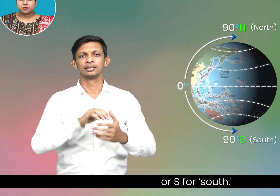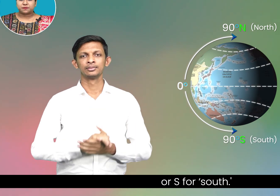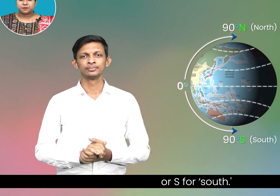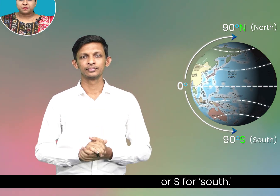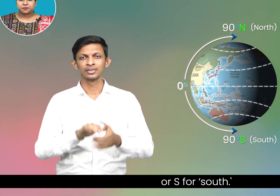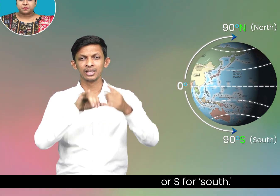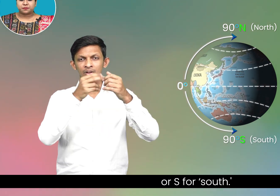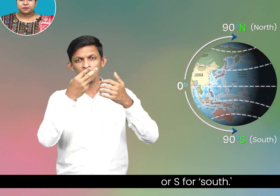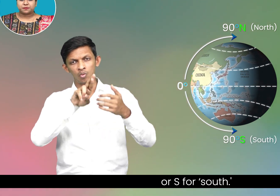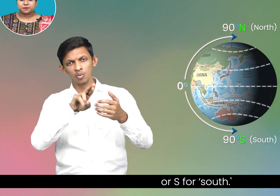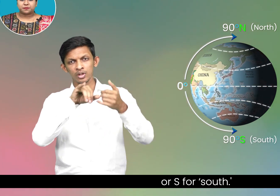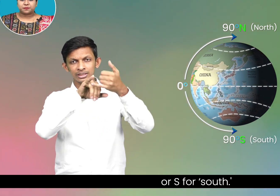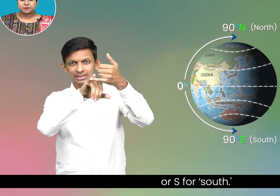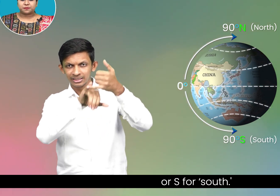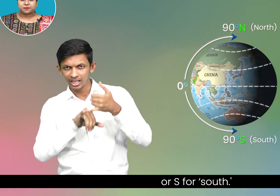south.